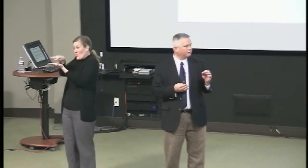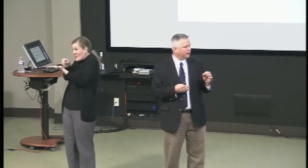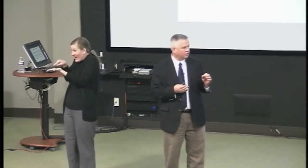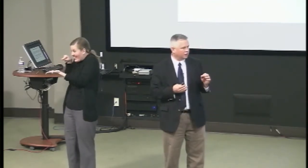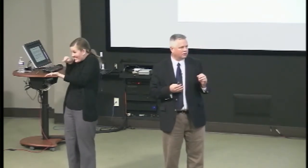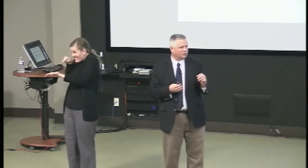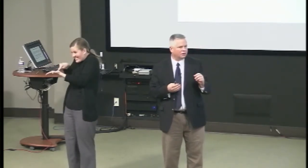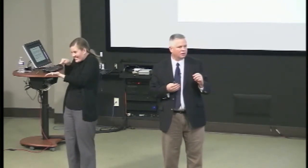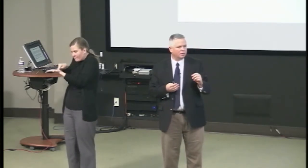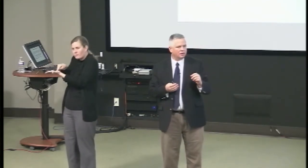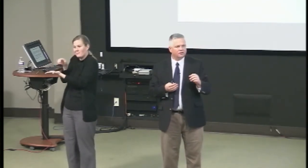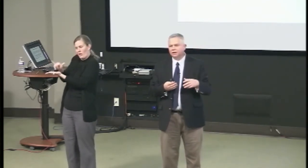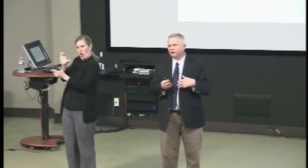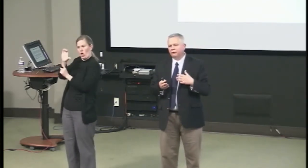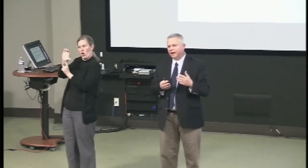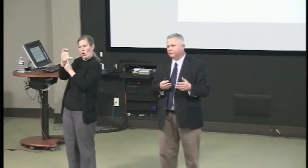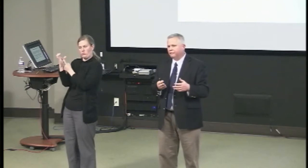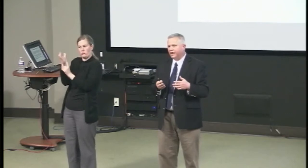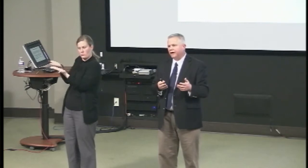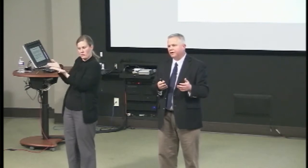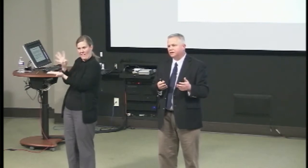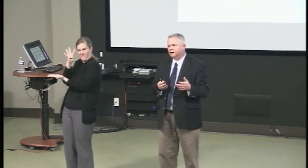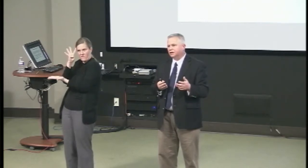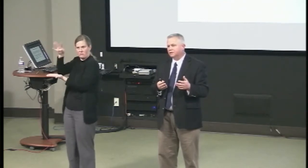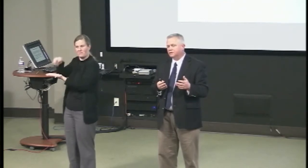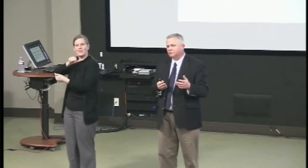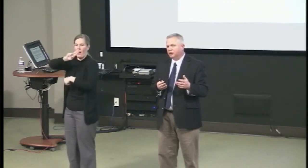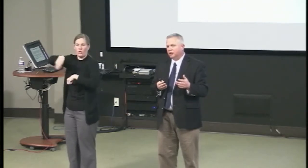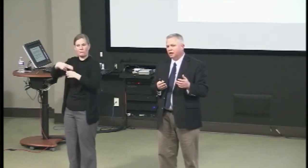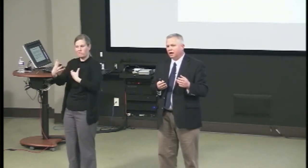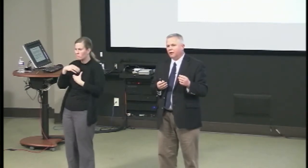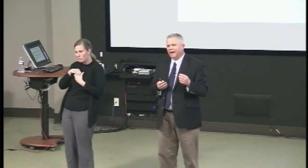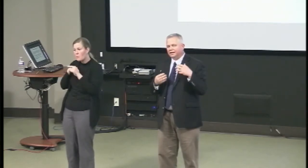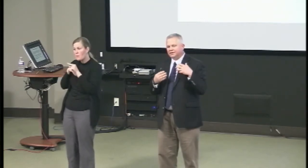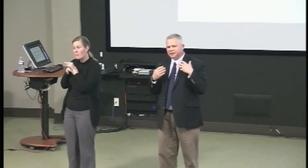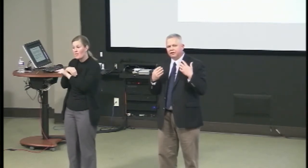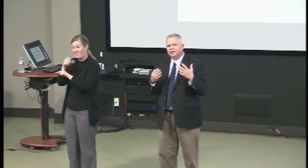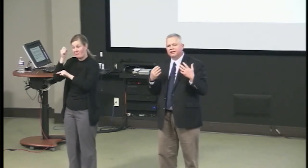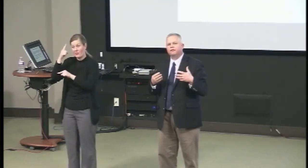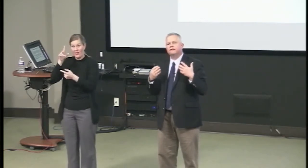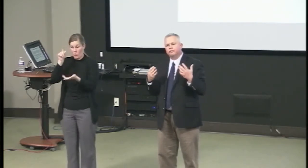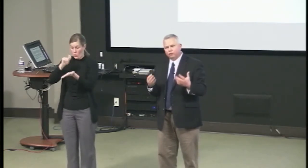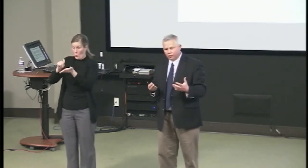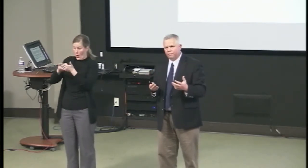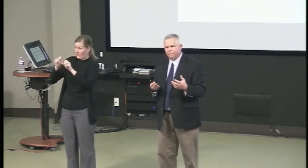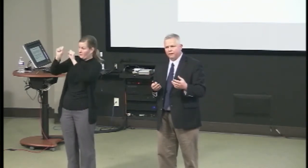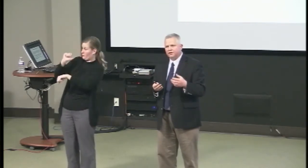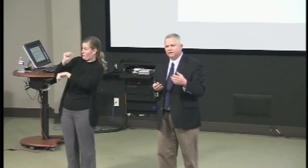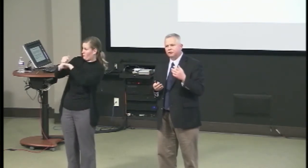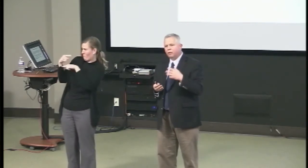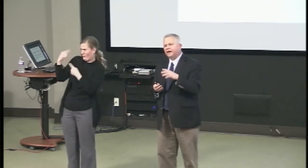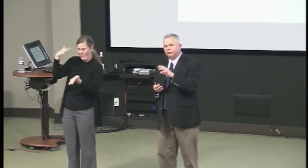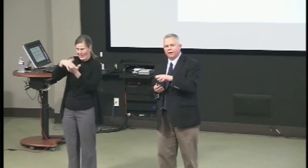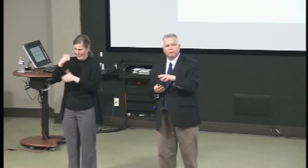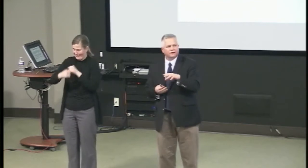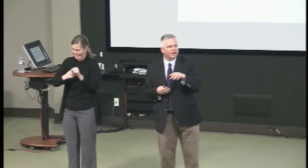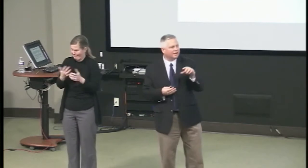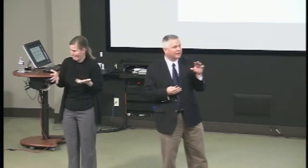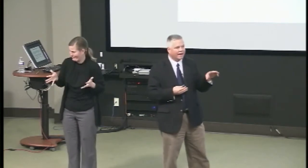cultural invention. It's only been around for 5,000 years, and it is a very different form. It is a way